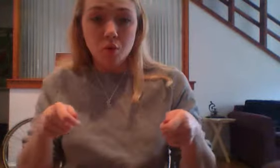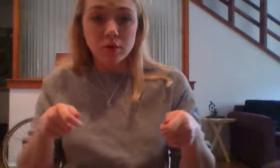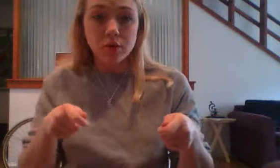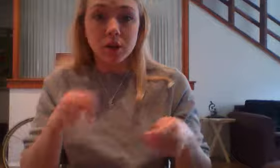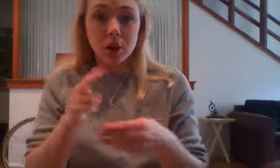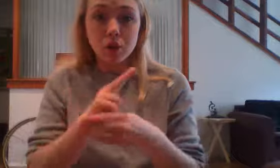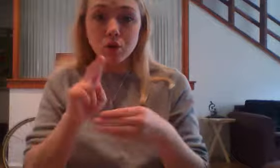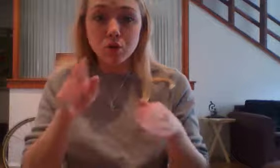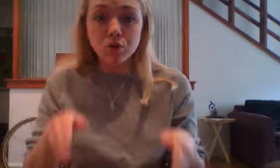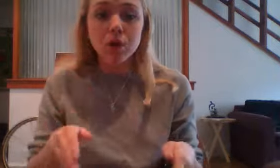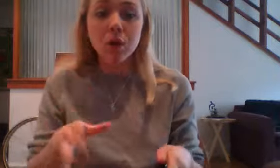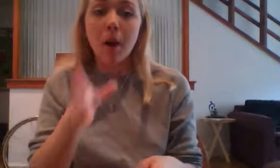stroller, it works for everybody.